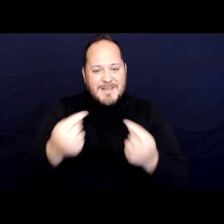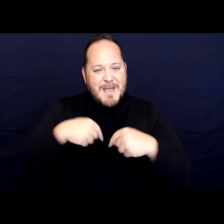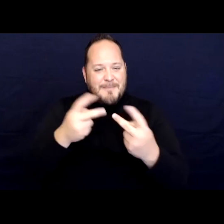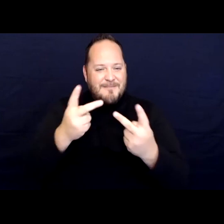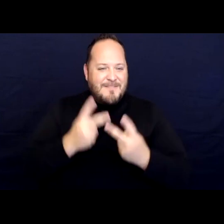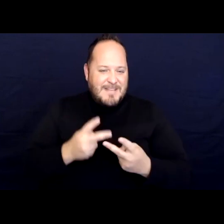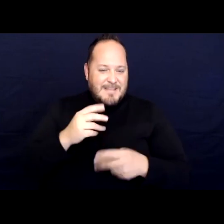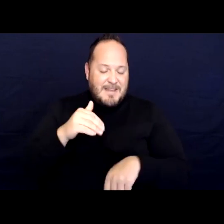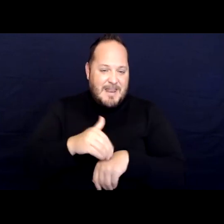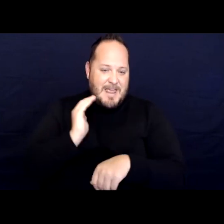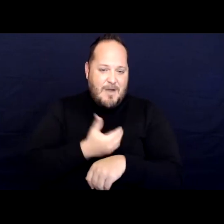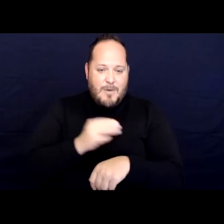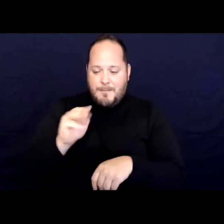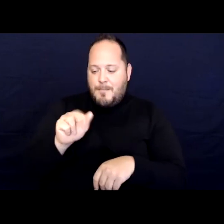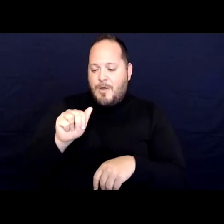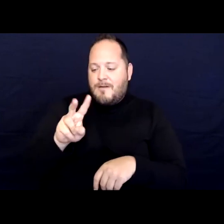location at